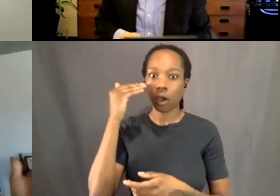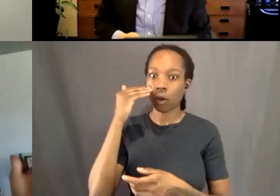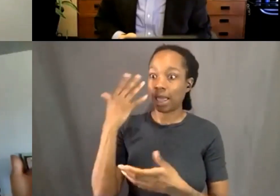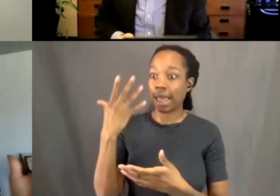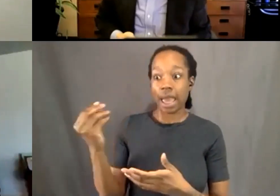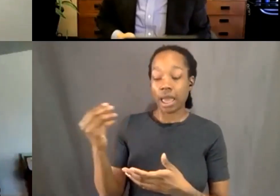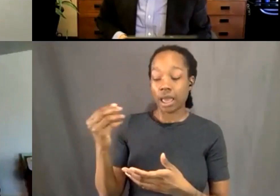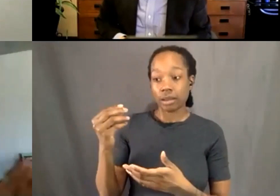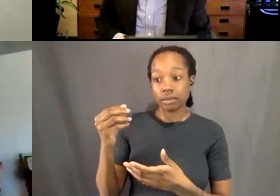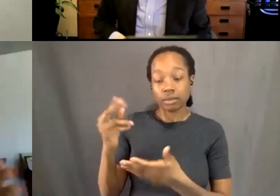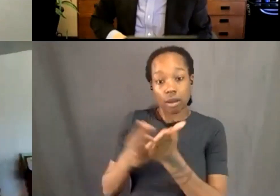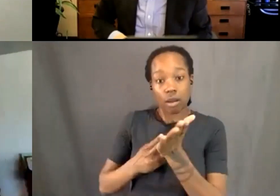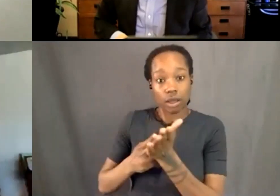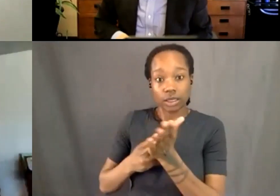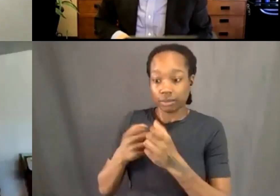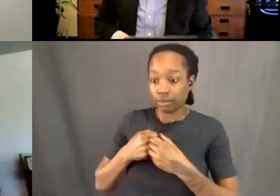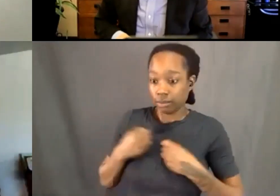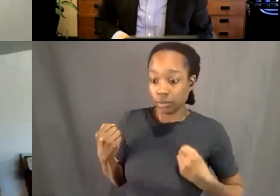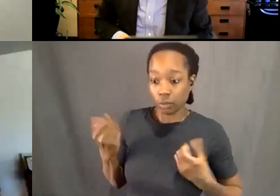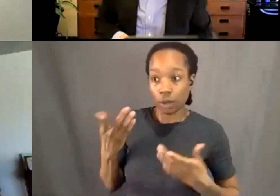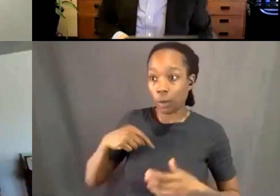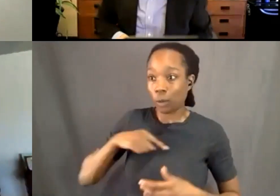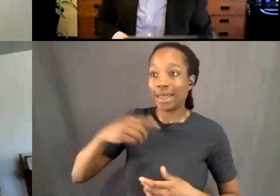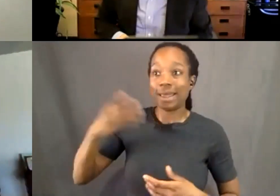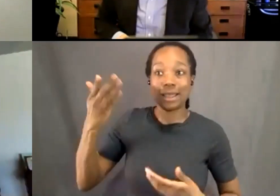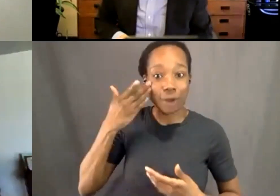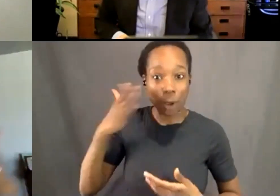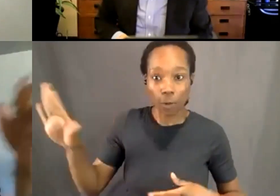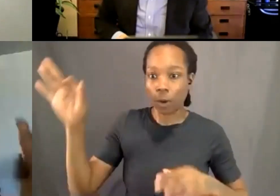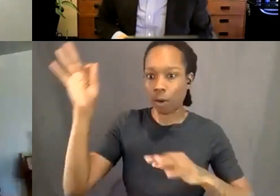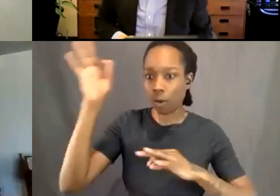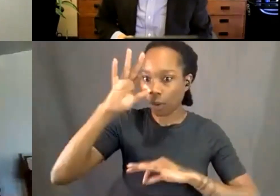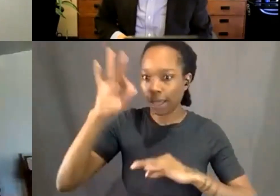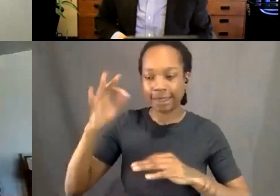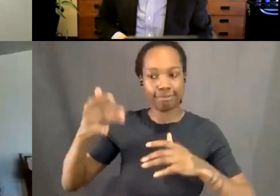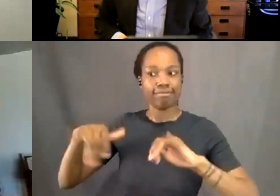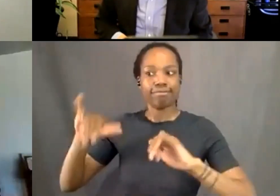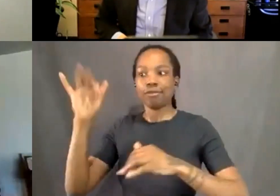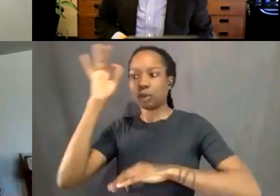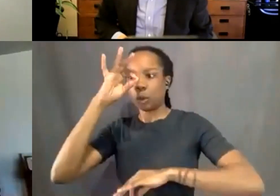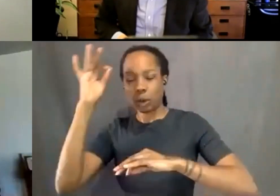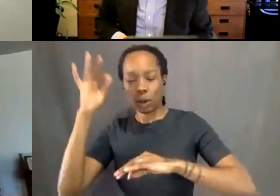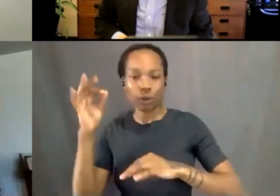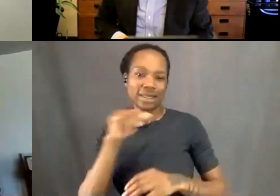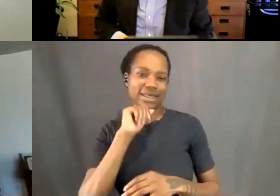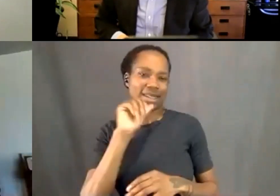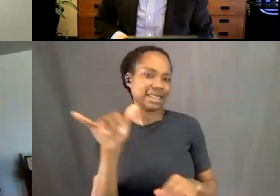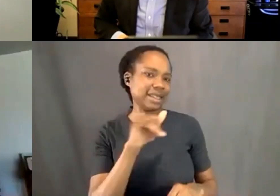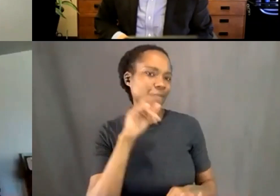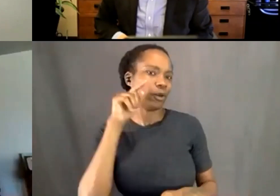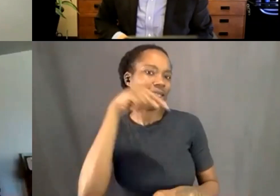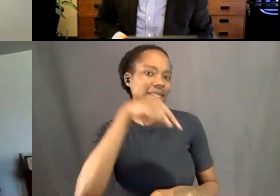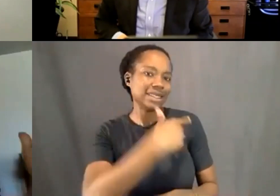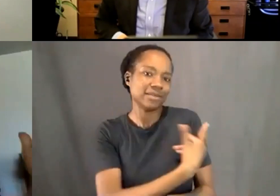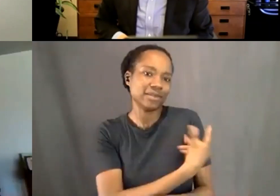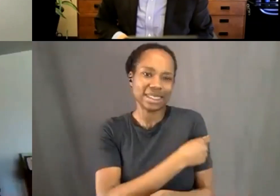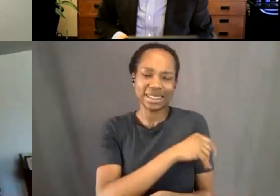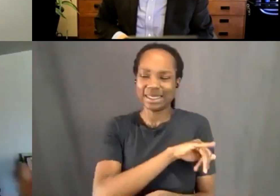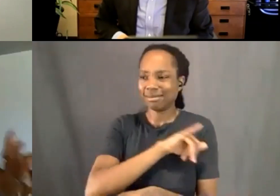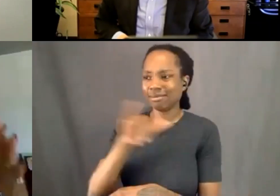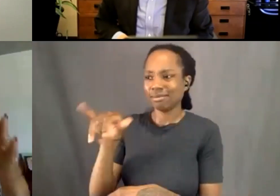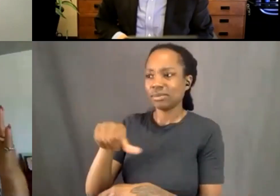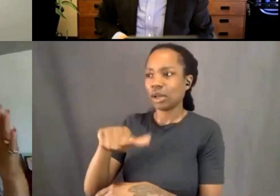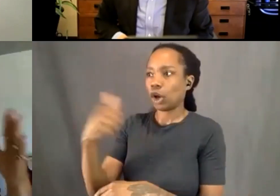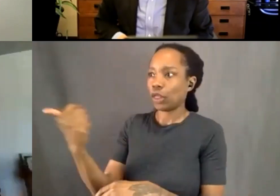know. But this is not just for this vaccine. This has been for all other, pretty much everything else that comes out new on the markets and